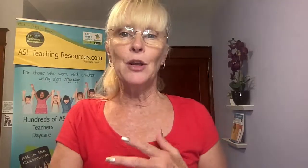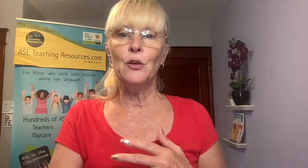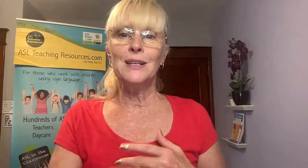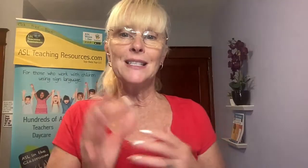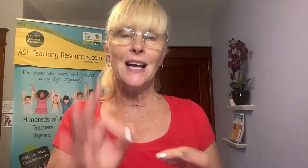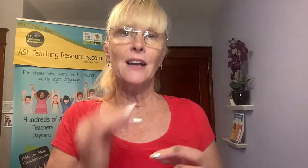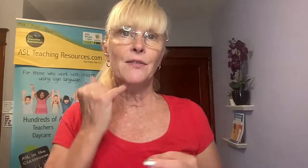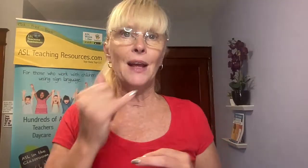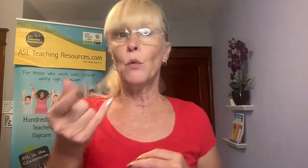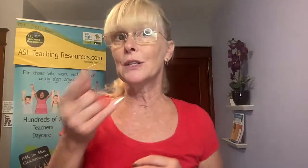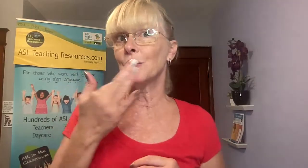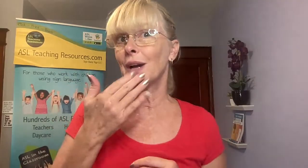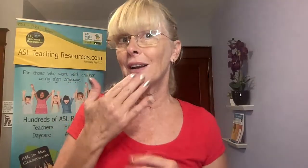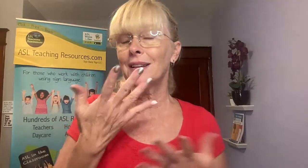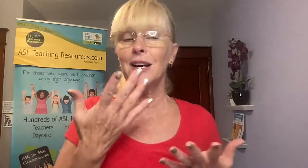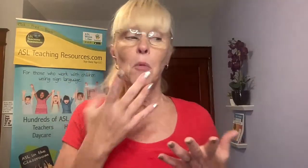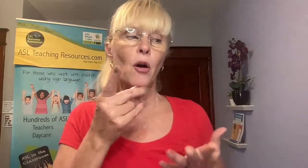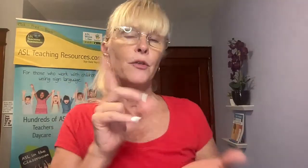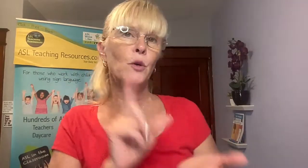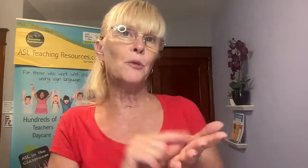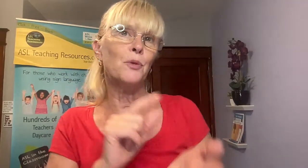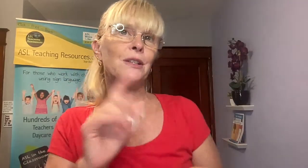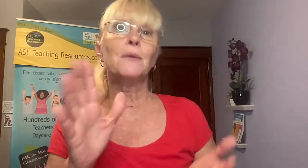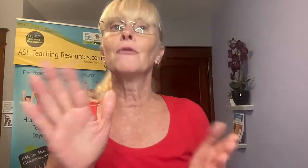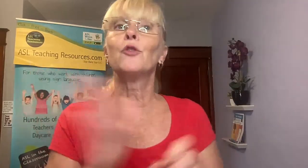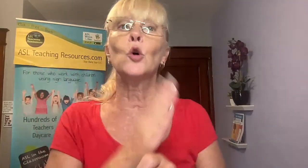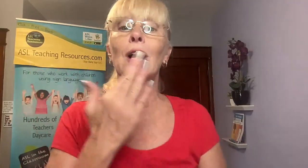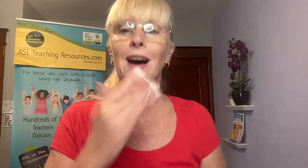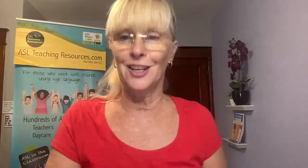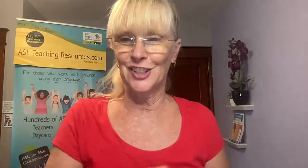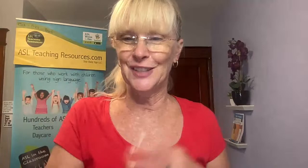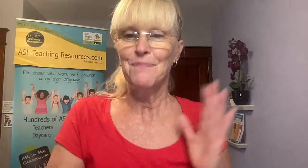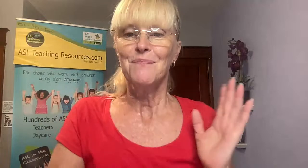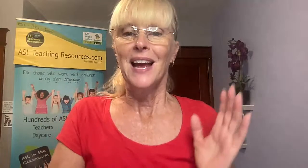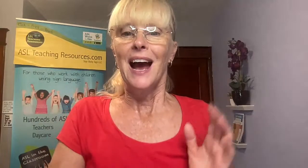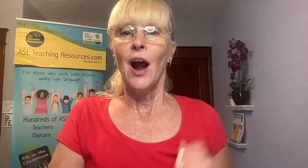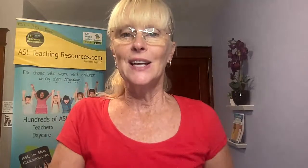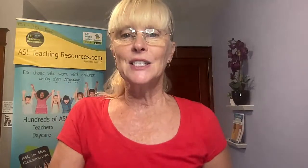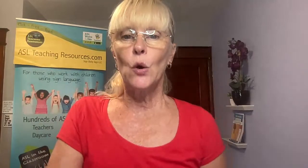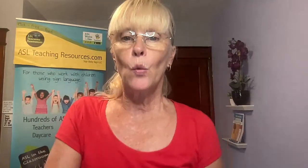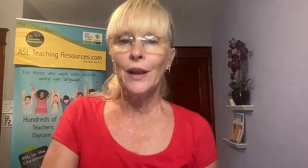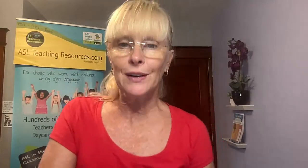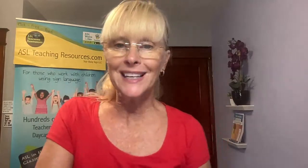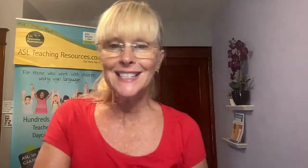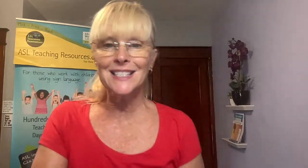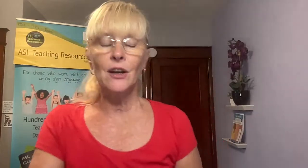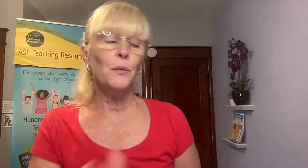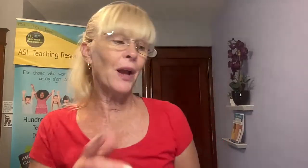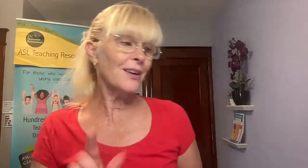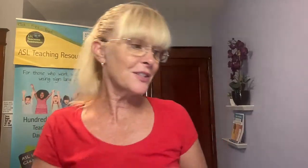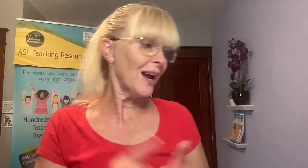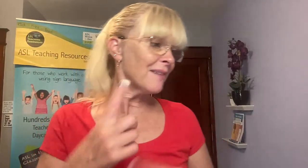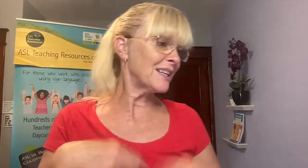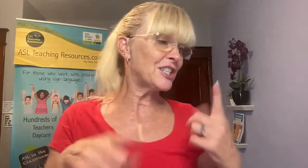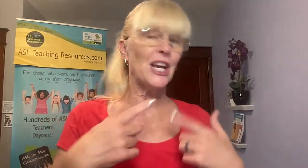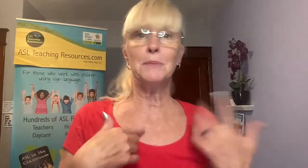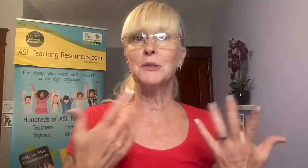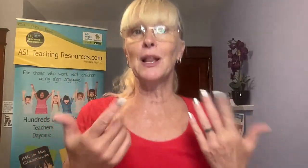you can decide if they want to color them or if you want to print them full color. All right, so we are going to get started. We also have these shapes, like